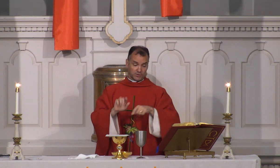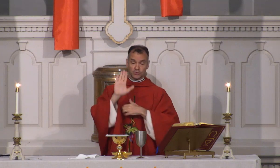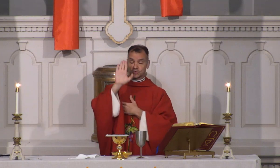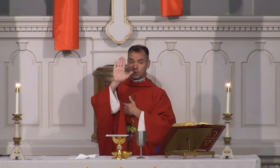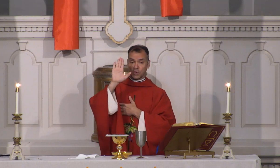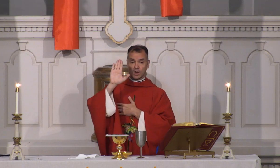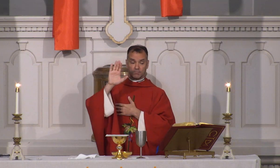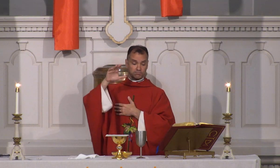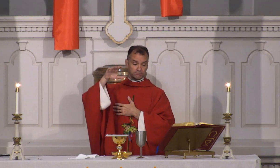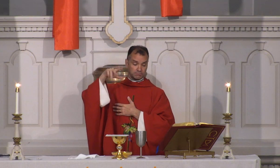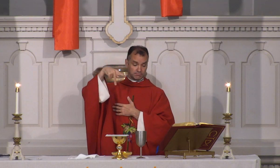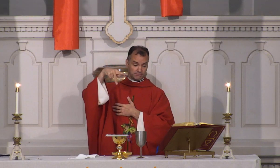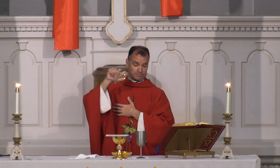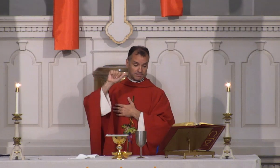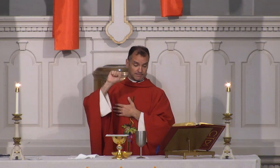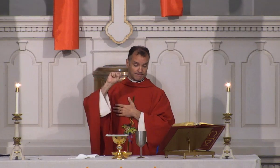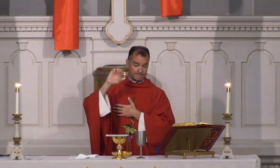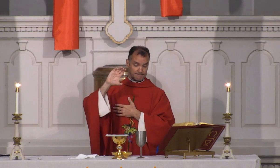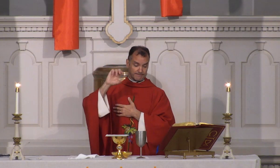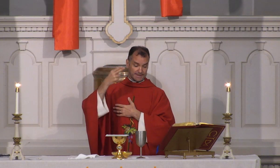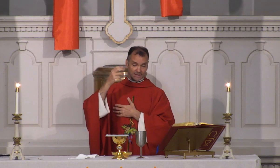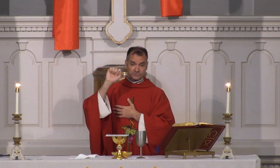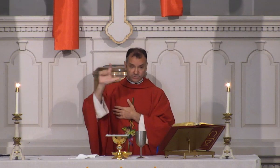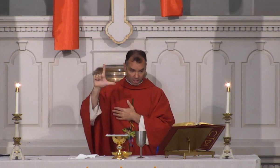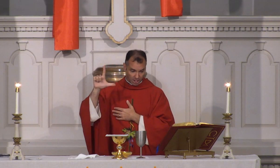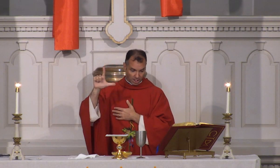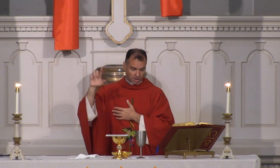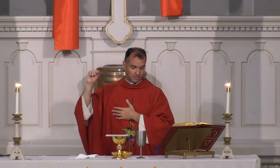Father, Almighty and Eternal God,